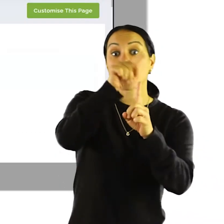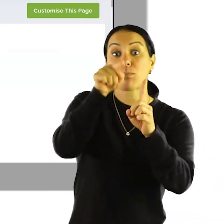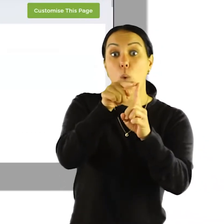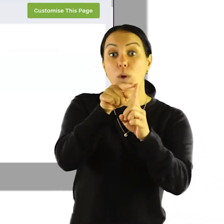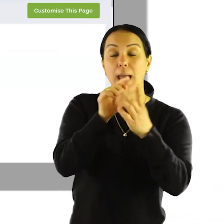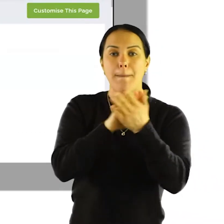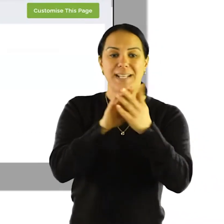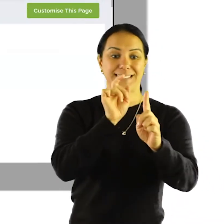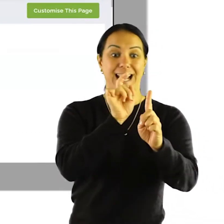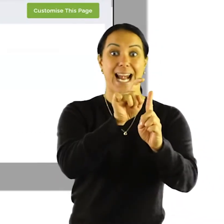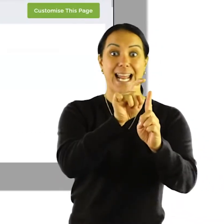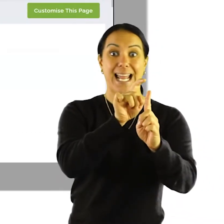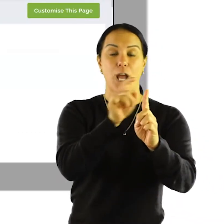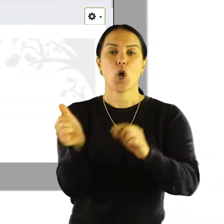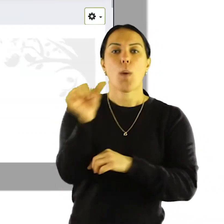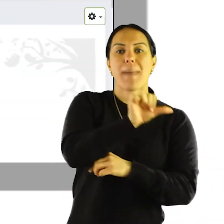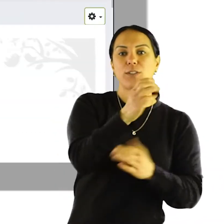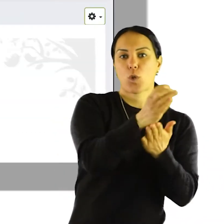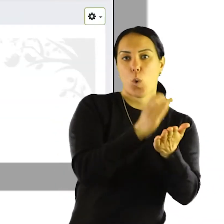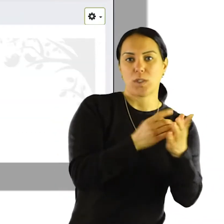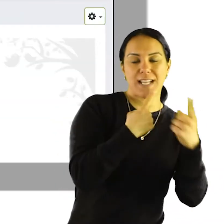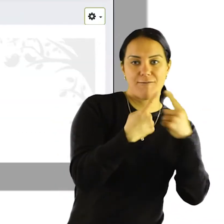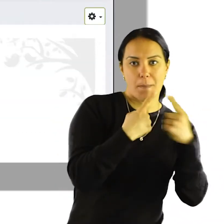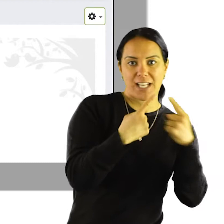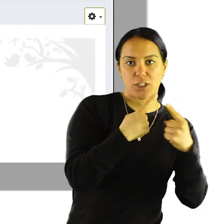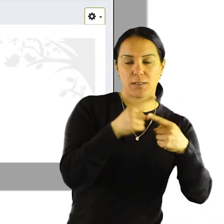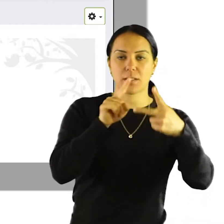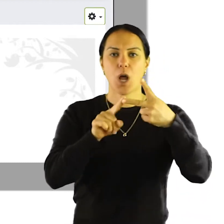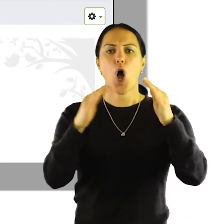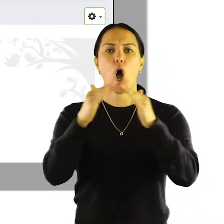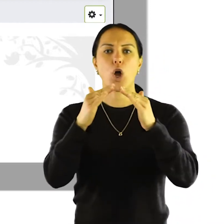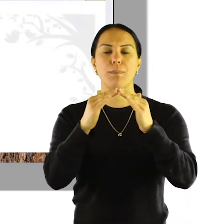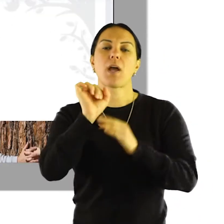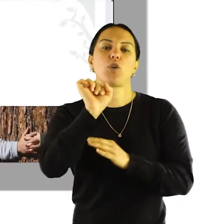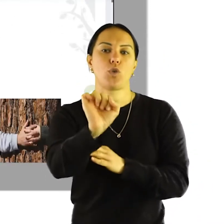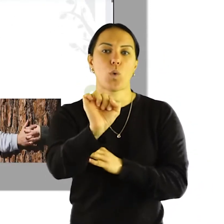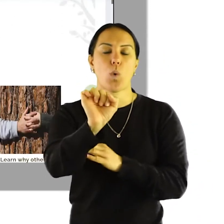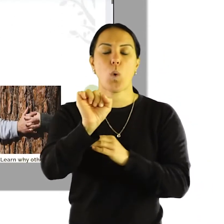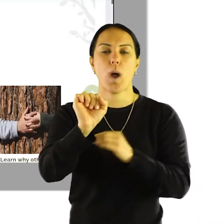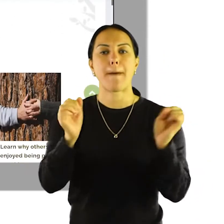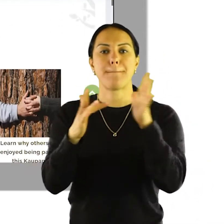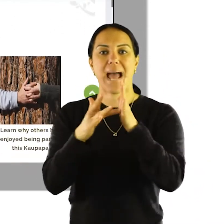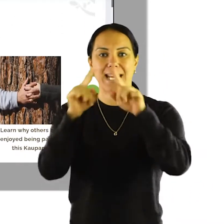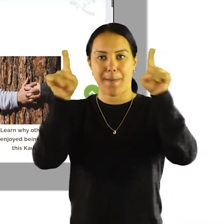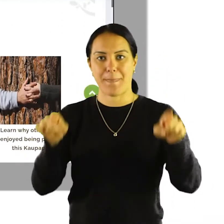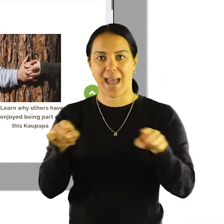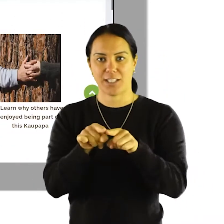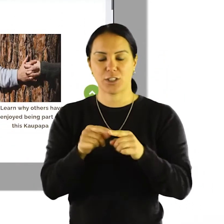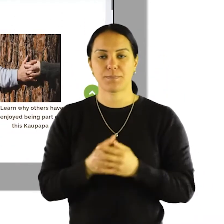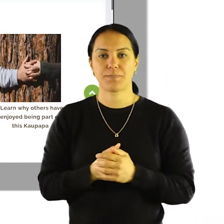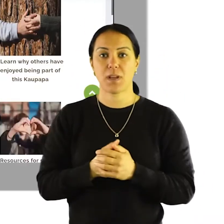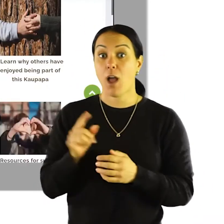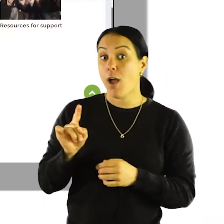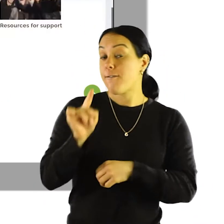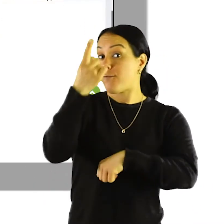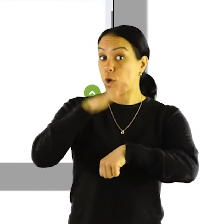you back to the courses. Your site home will bring you to your main page. When you first log on, if